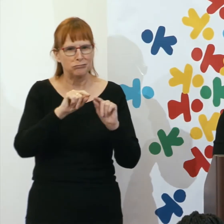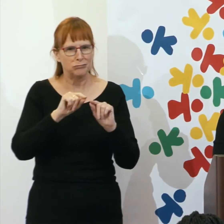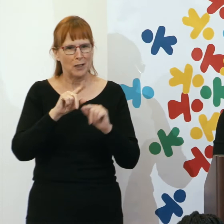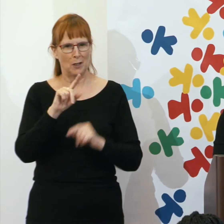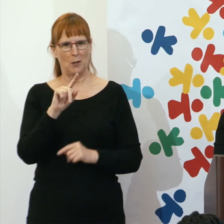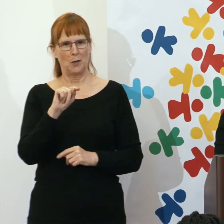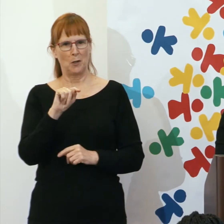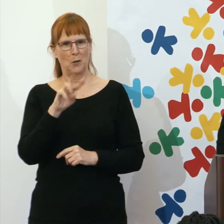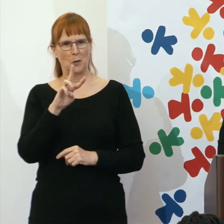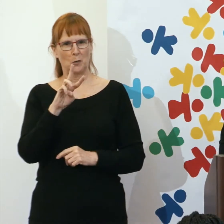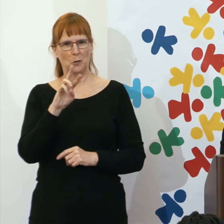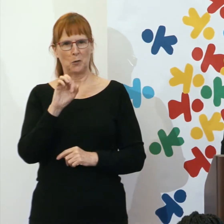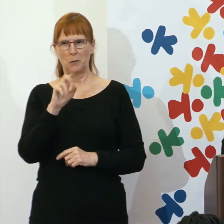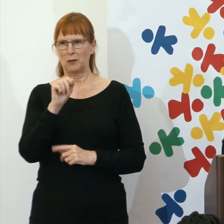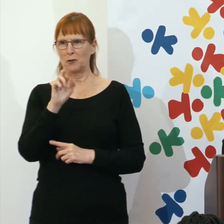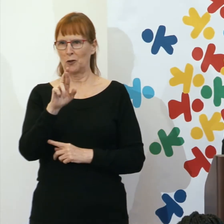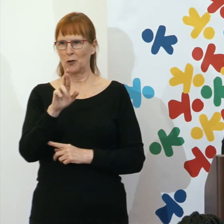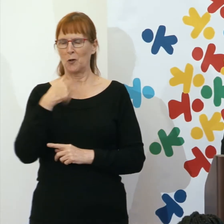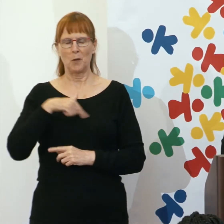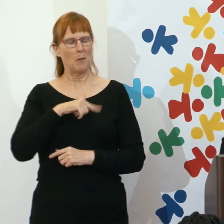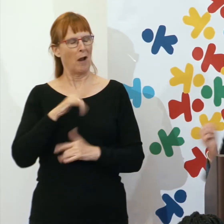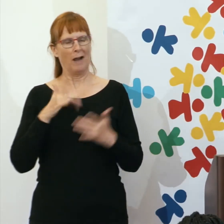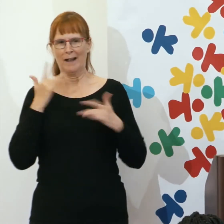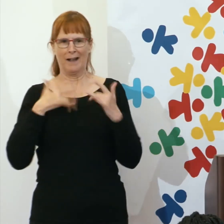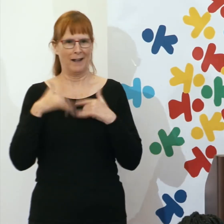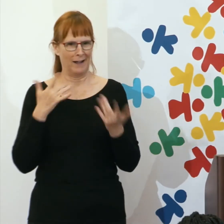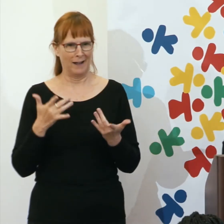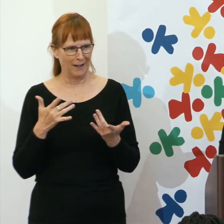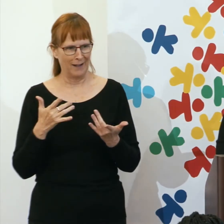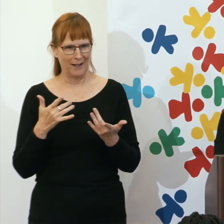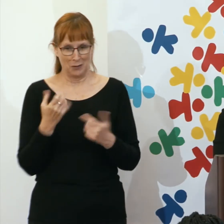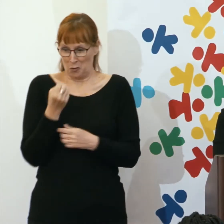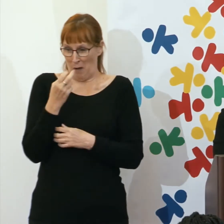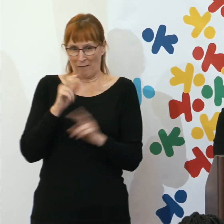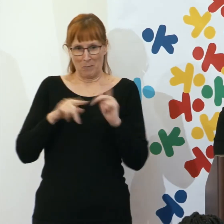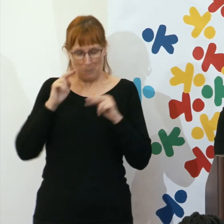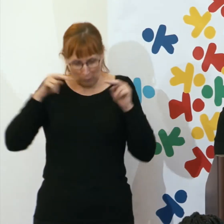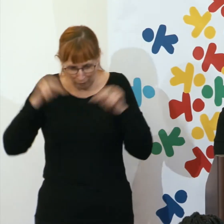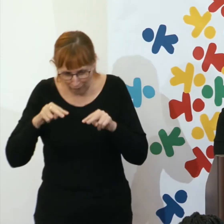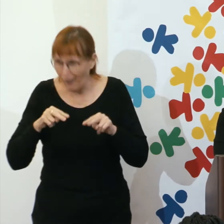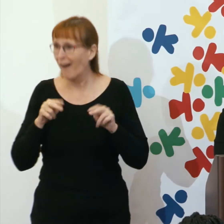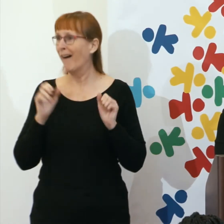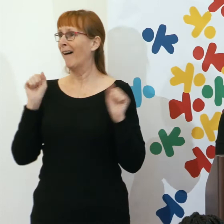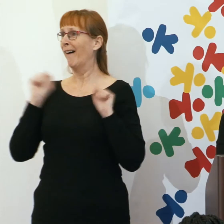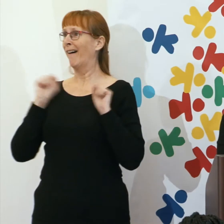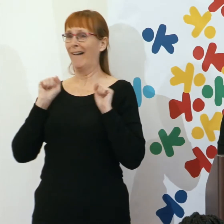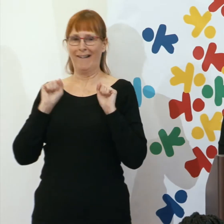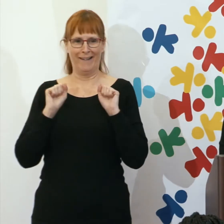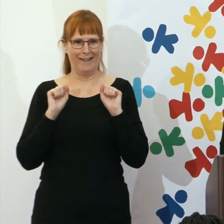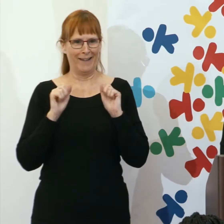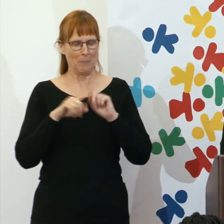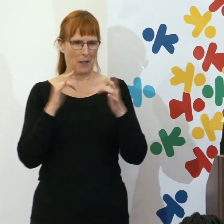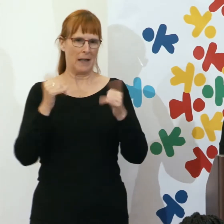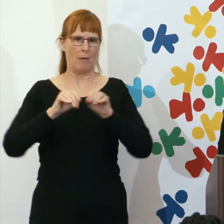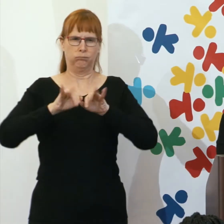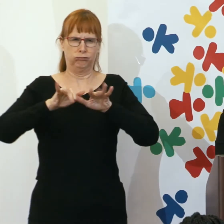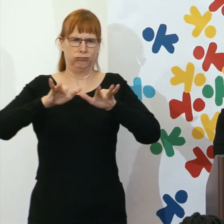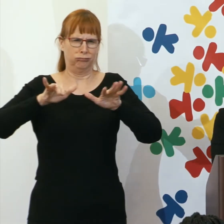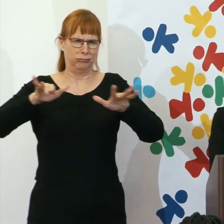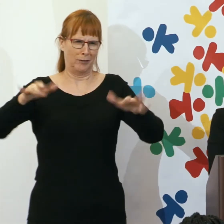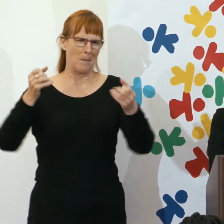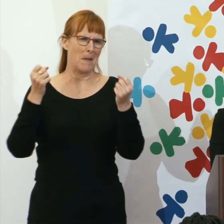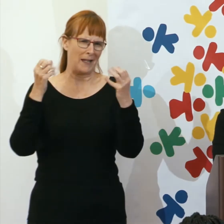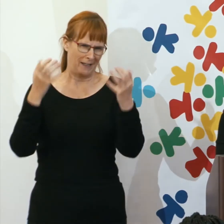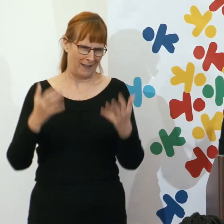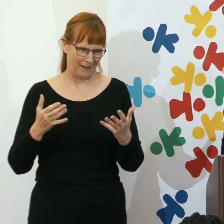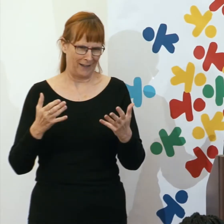And we were very excited. But building on that, through slowly connecting and bridging, we